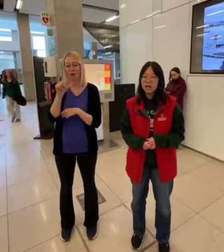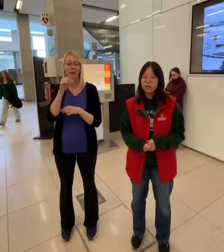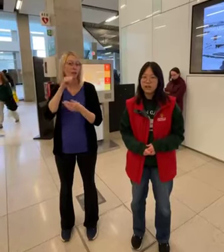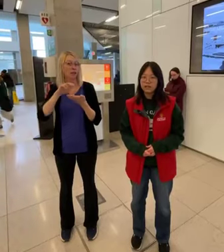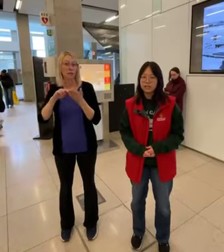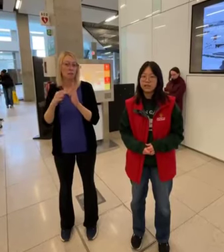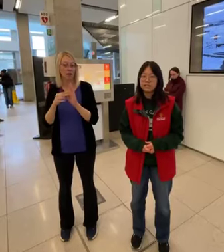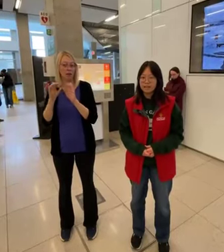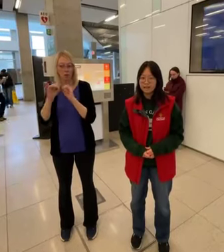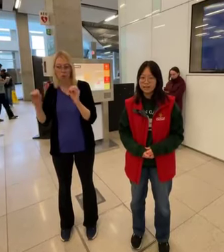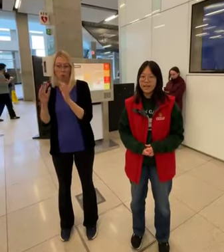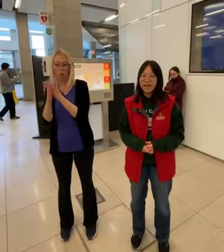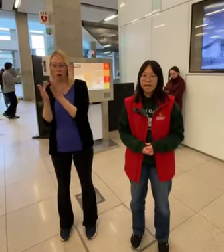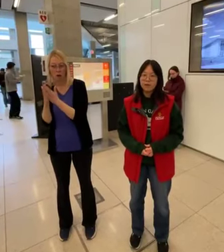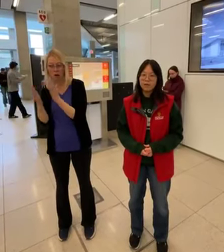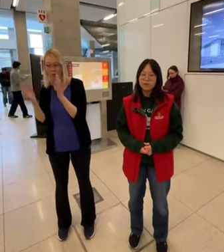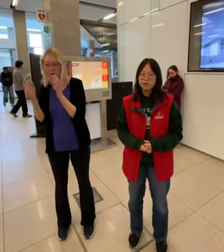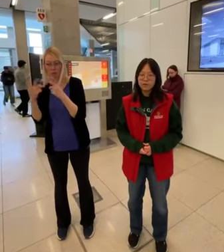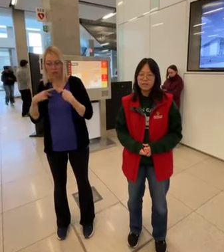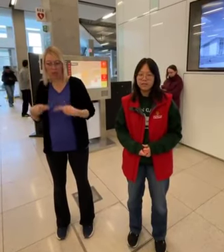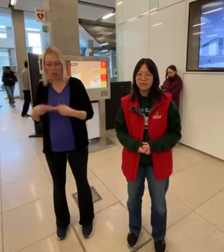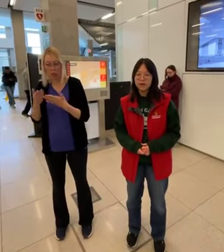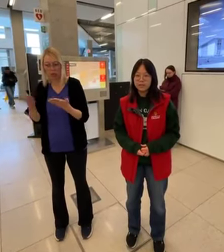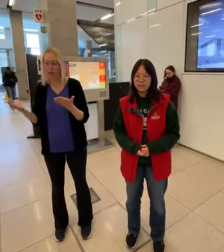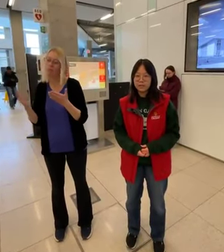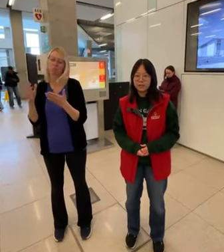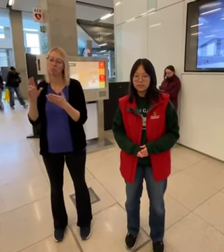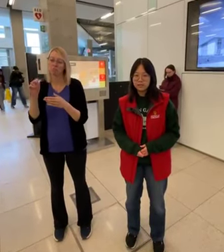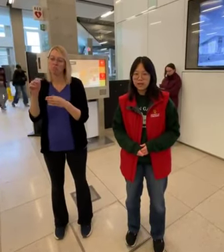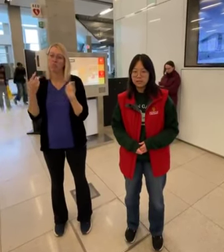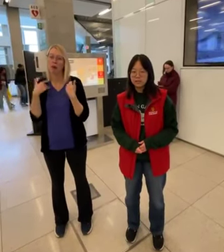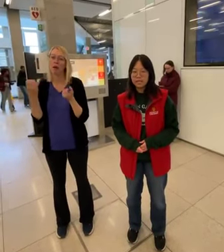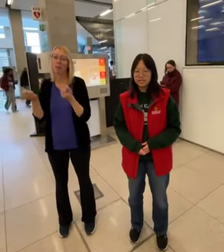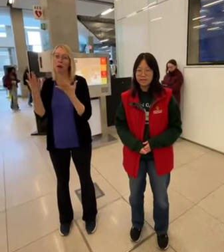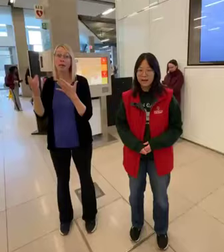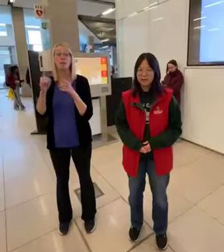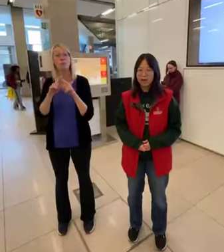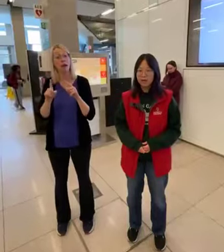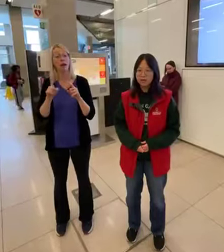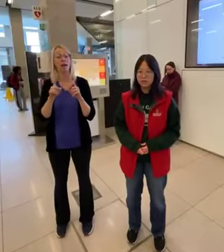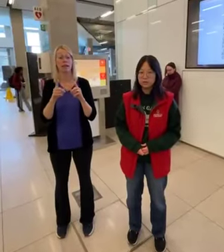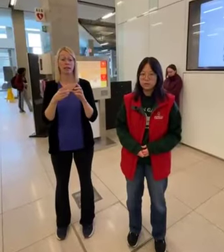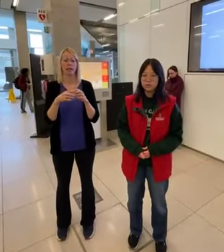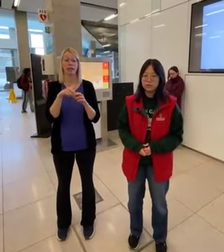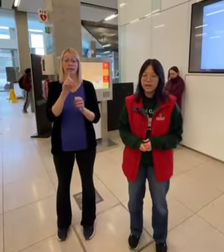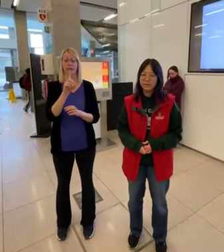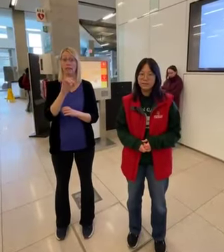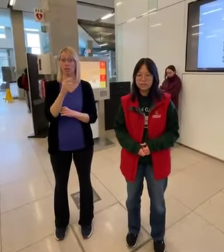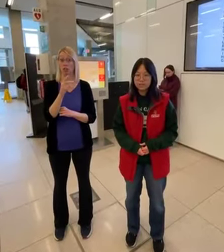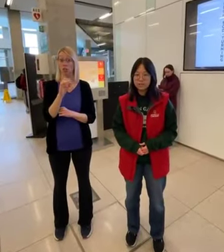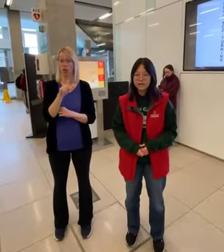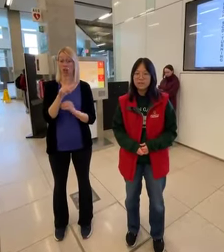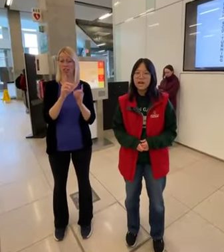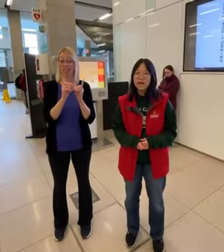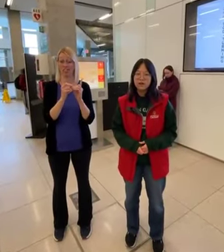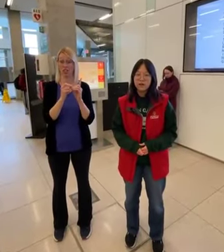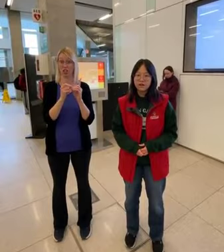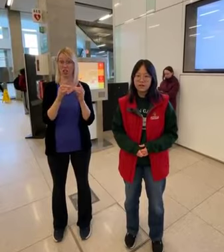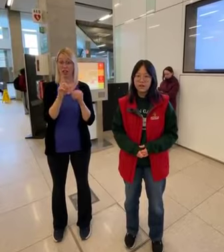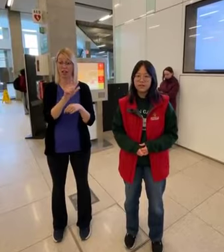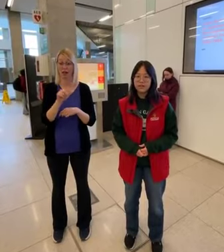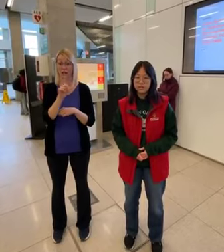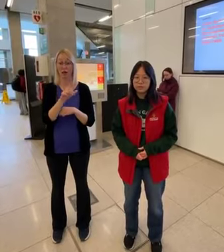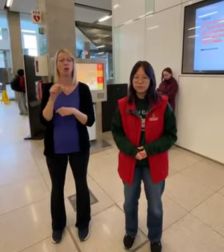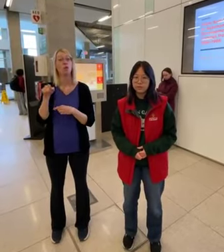resources here. There actually are a ton. However, one of the great things about this being a digital library is the fact that all of those resources have been digitized and